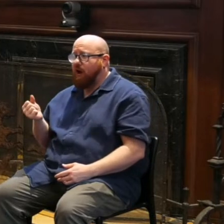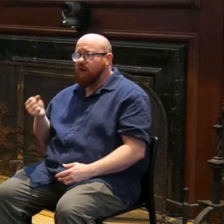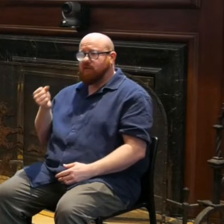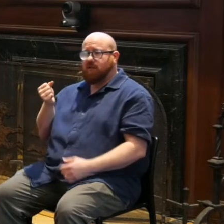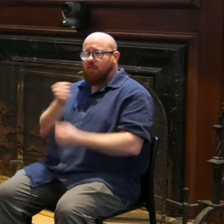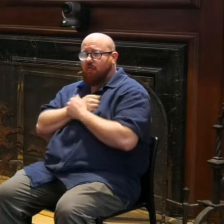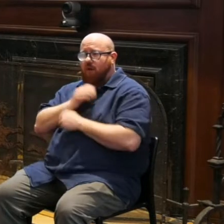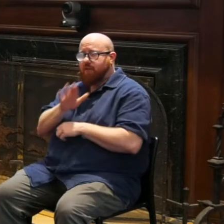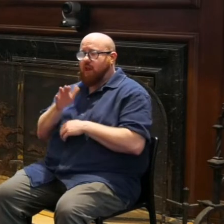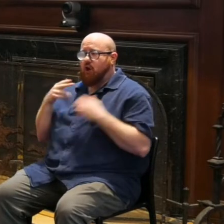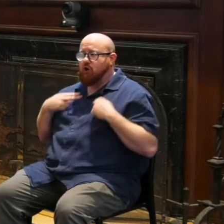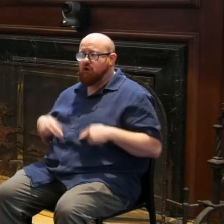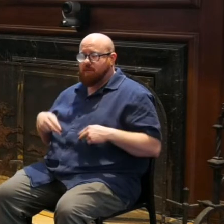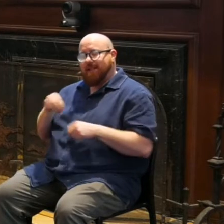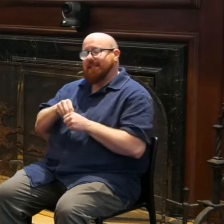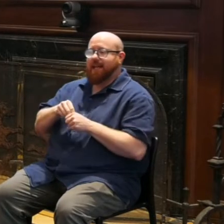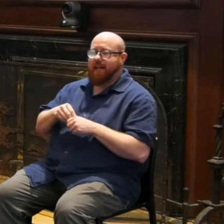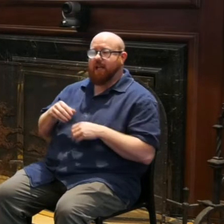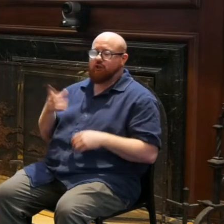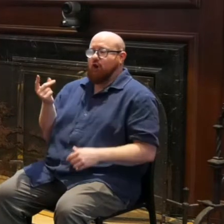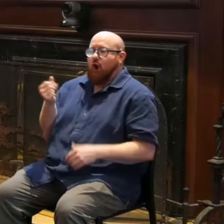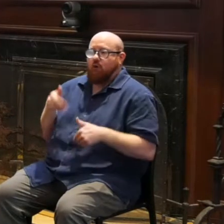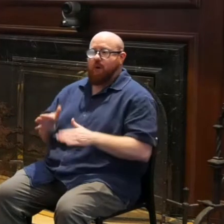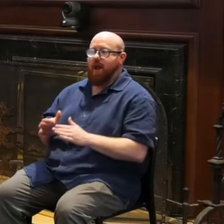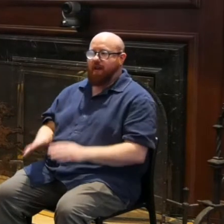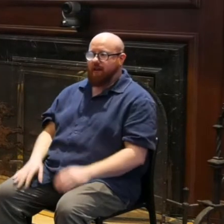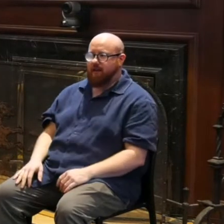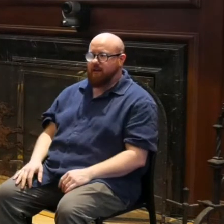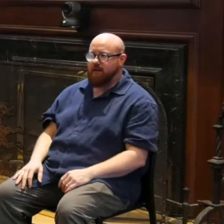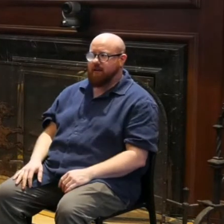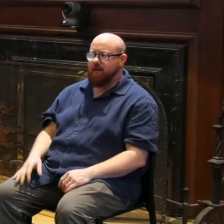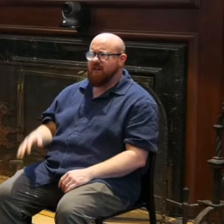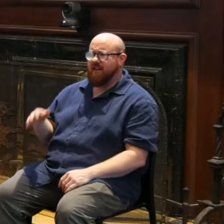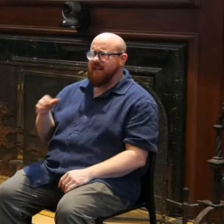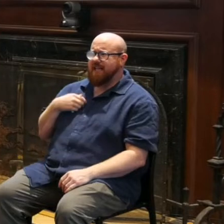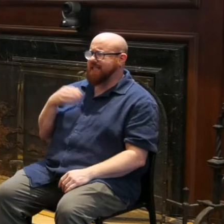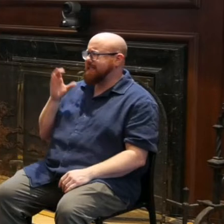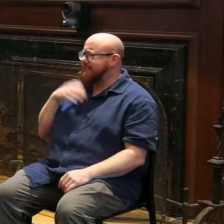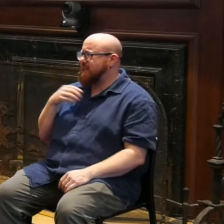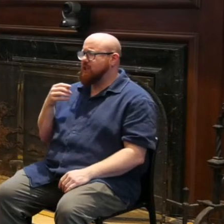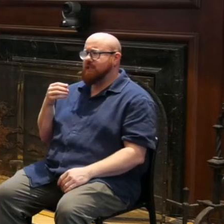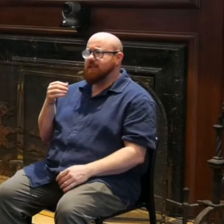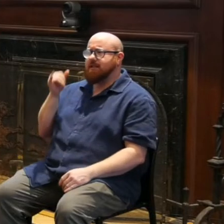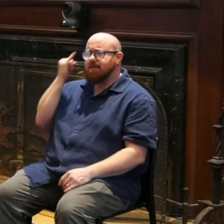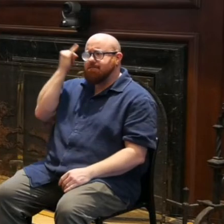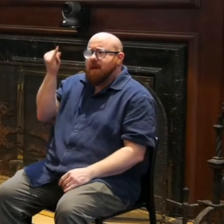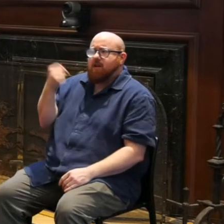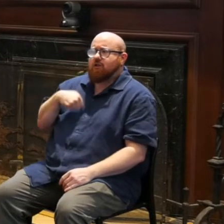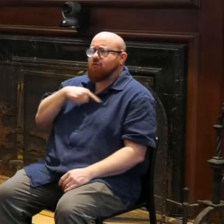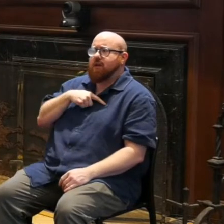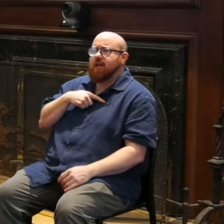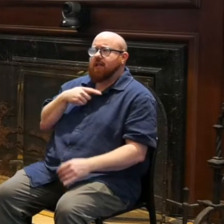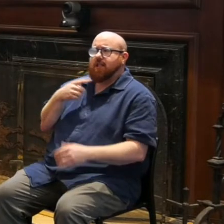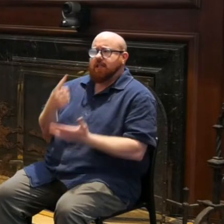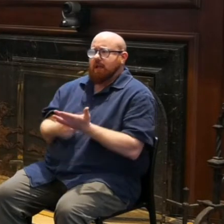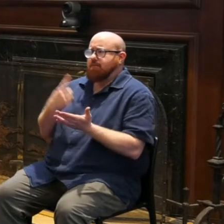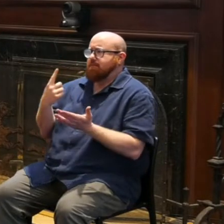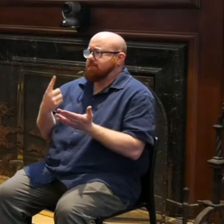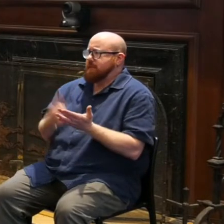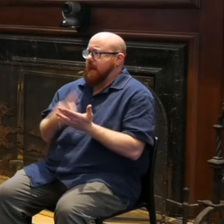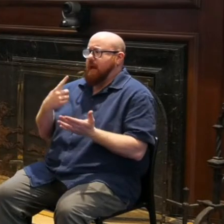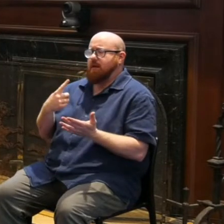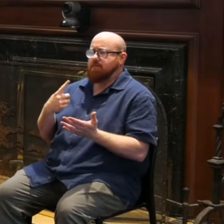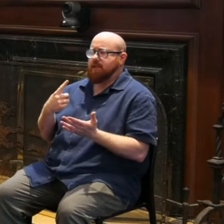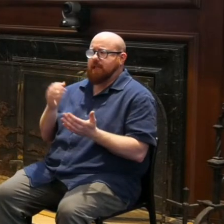way? Is it scandalous then to imagine that we from time to time, that when we from time to time declare our